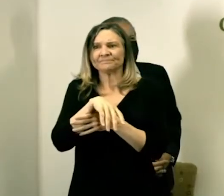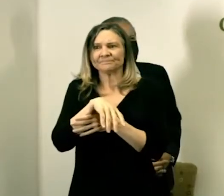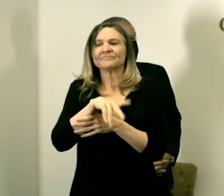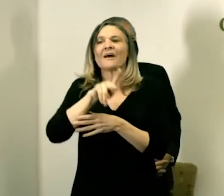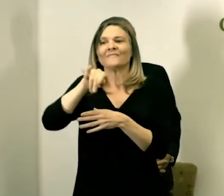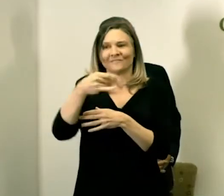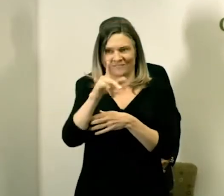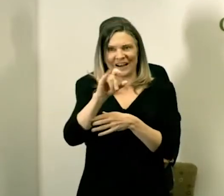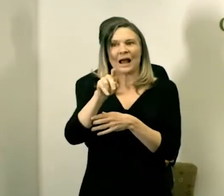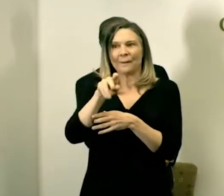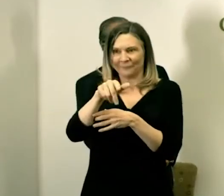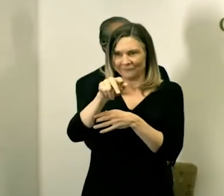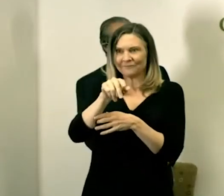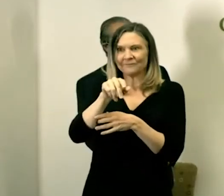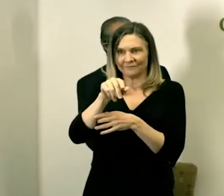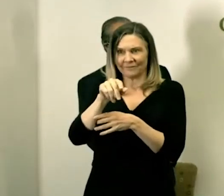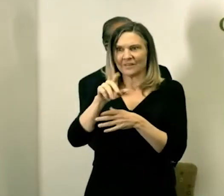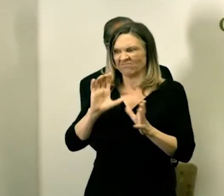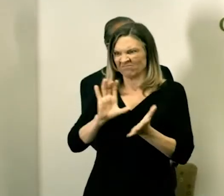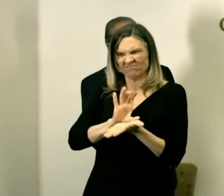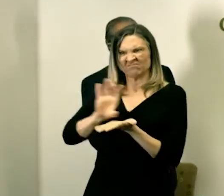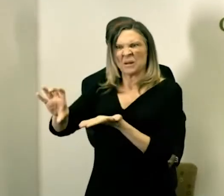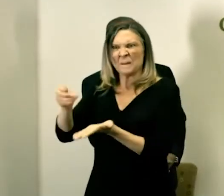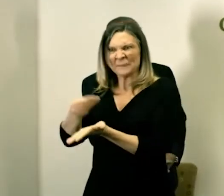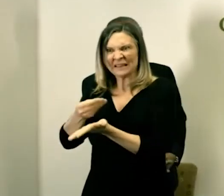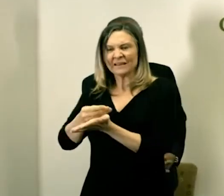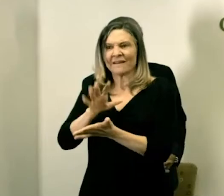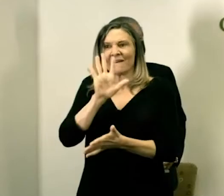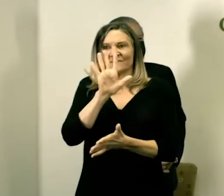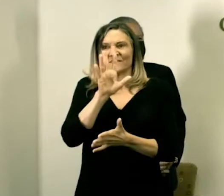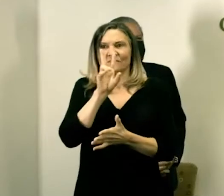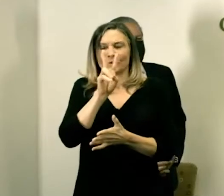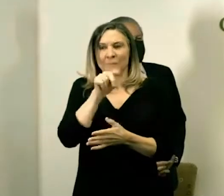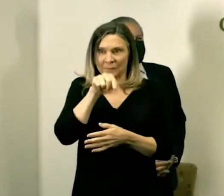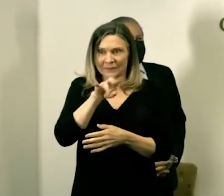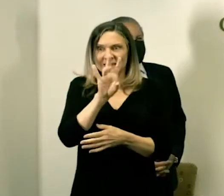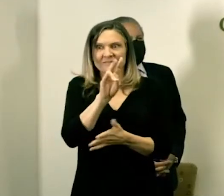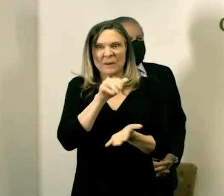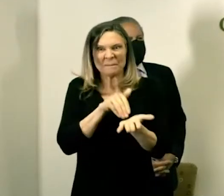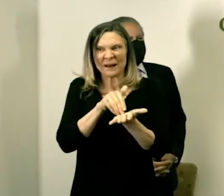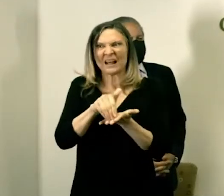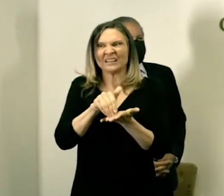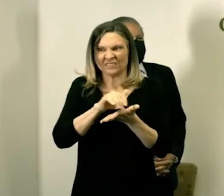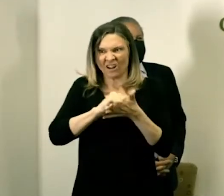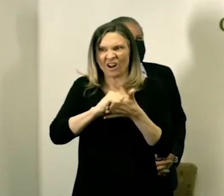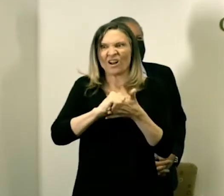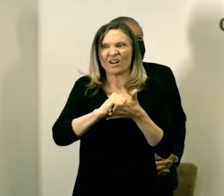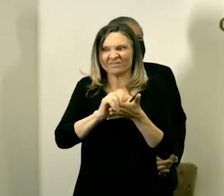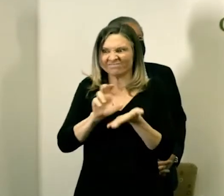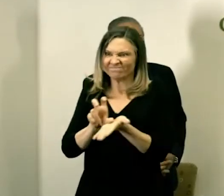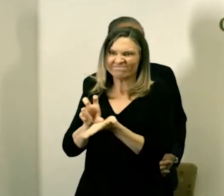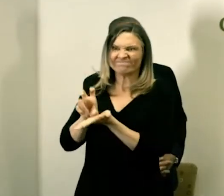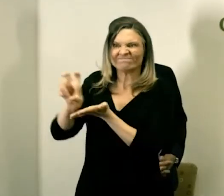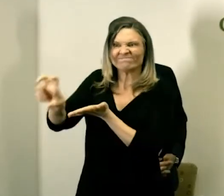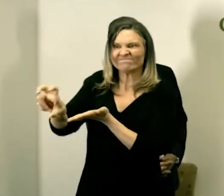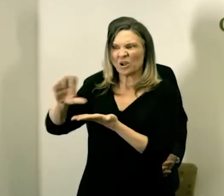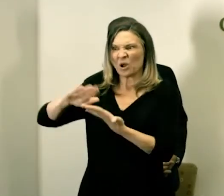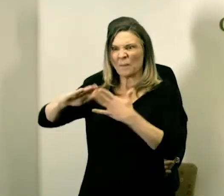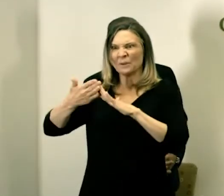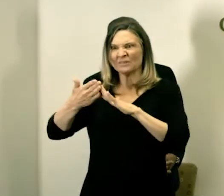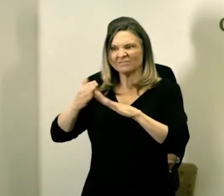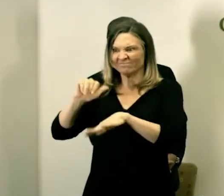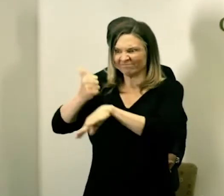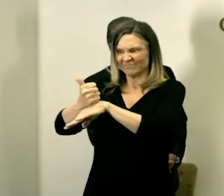those efforts. We have $52.7 million of investments in community-based organizations to